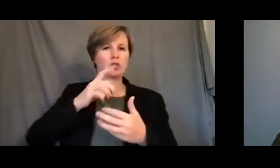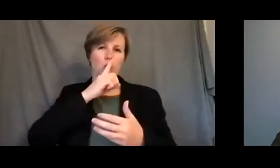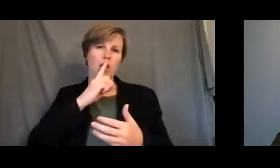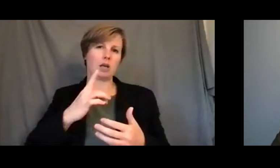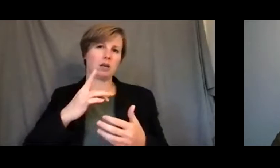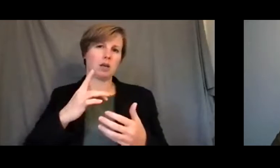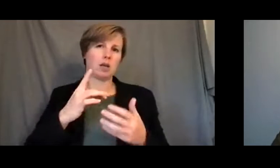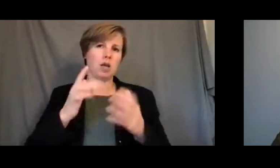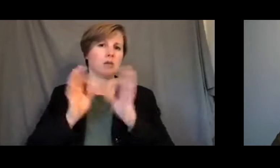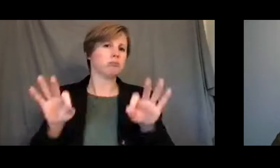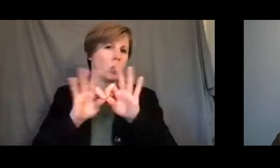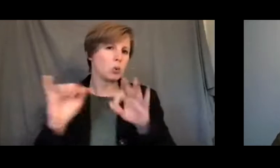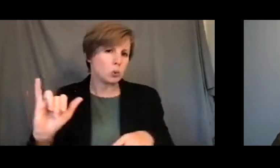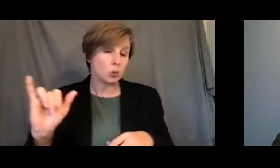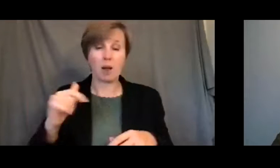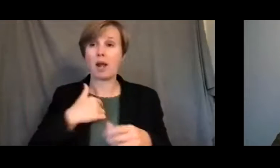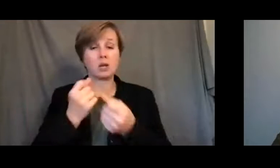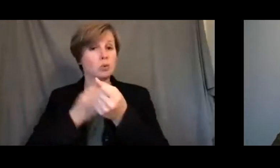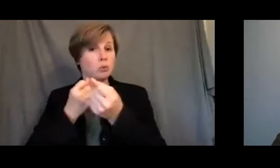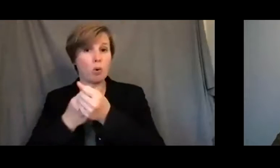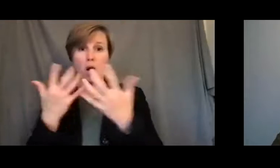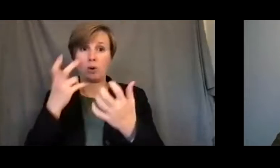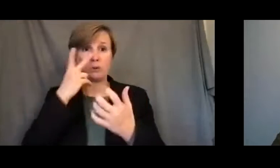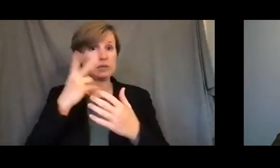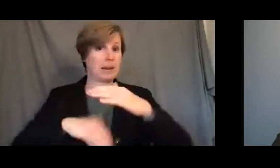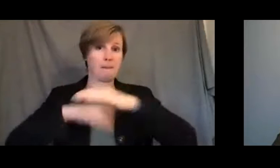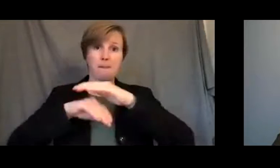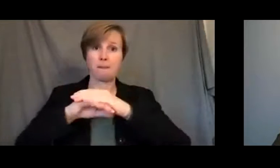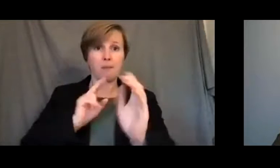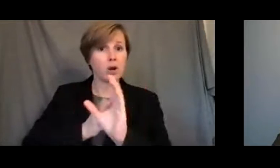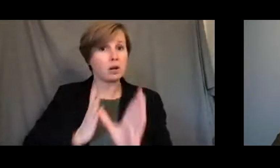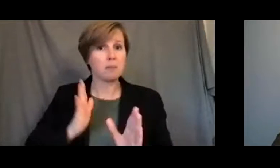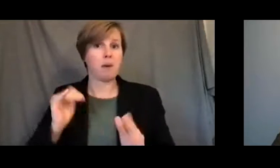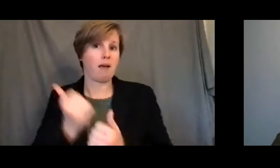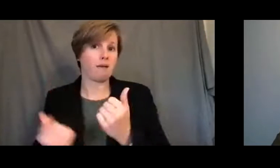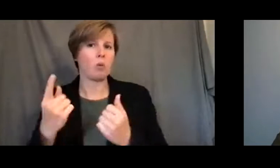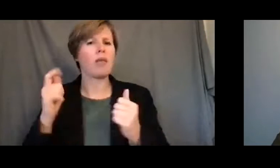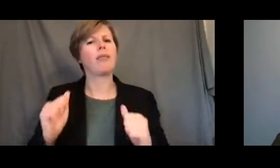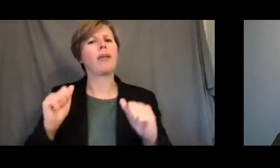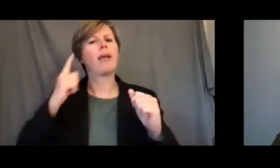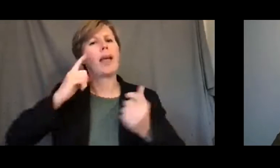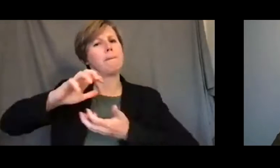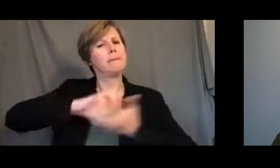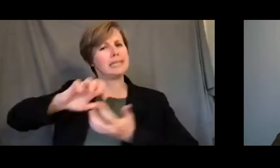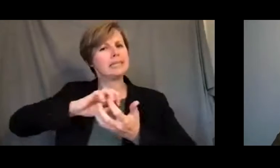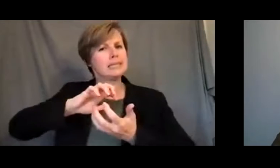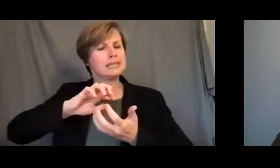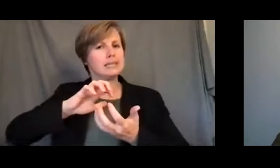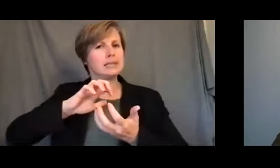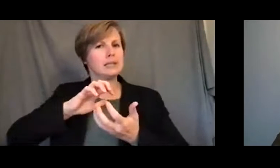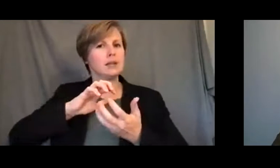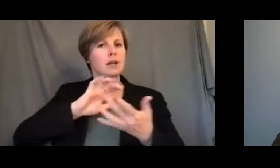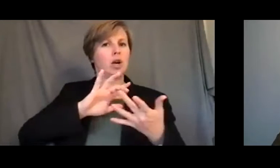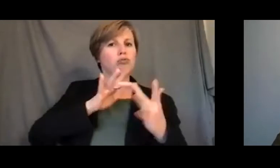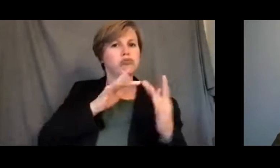certainly support it, and I'd like to see maximum participation by everyone. And I think it could be kind of a hybrid thing. And I certainly believe that when